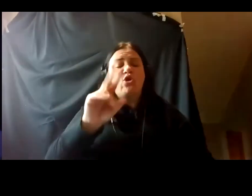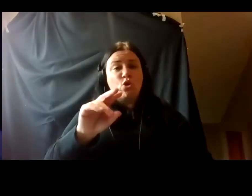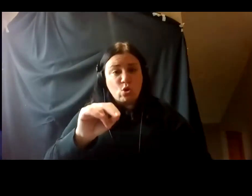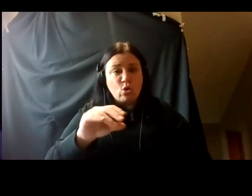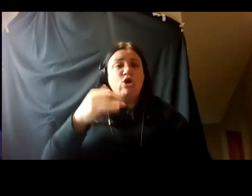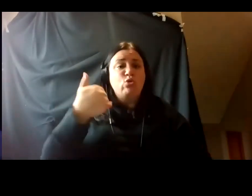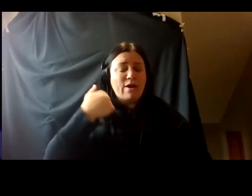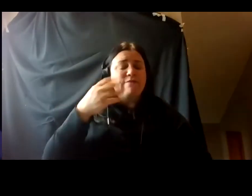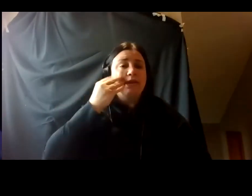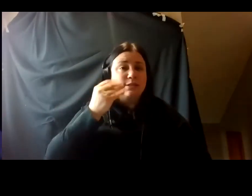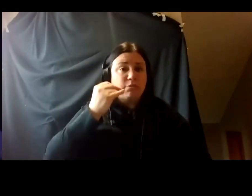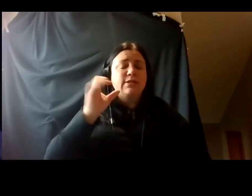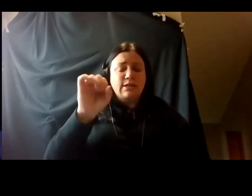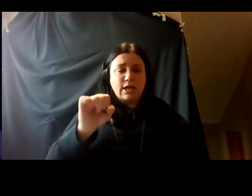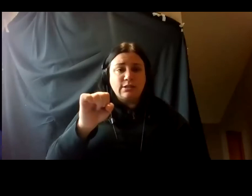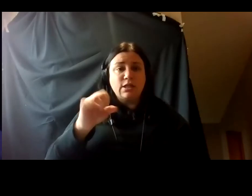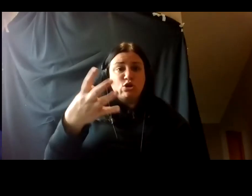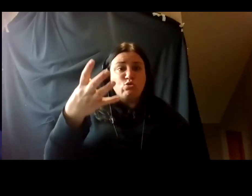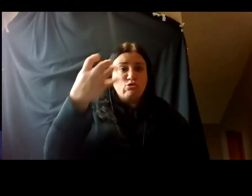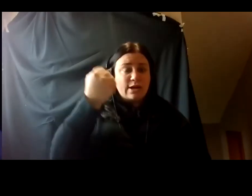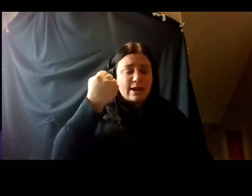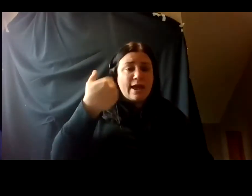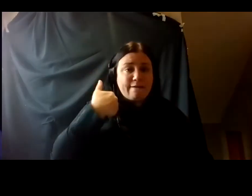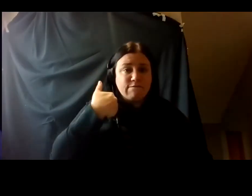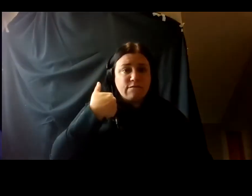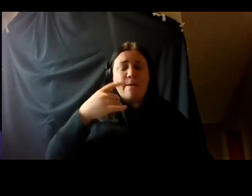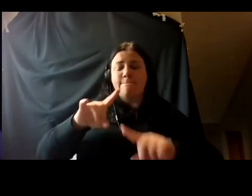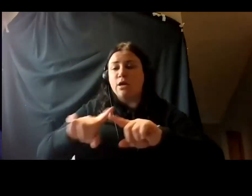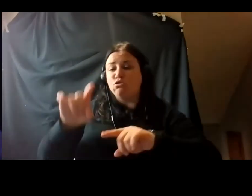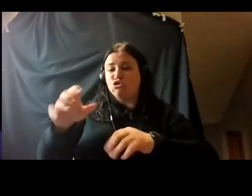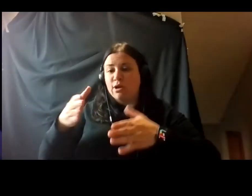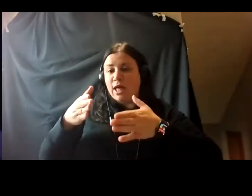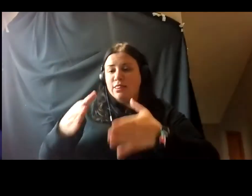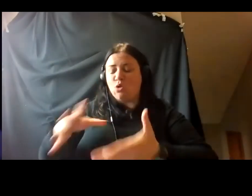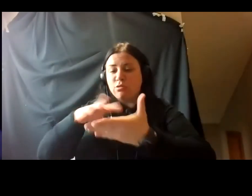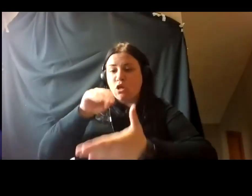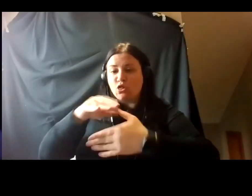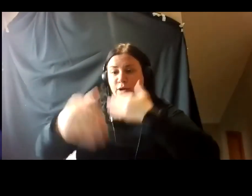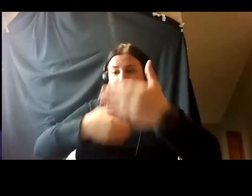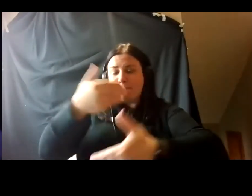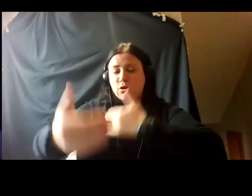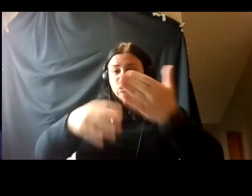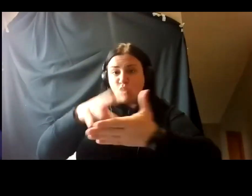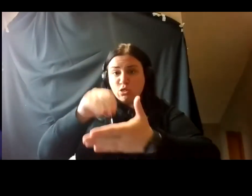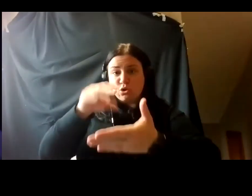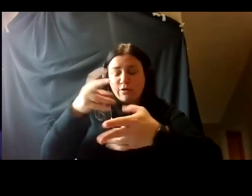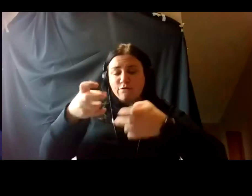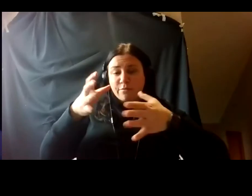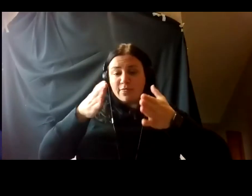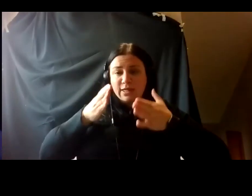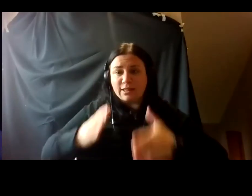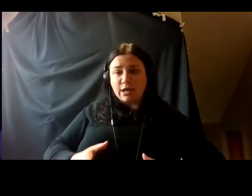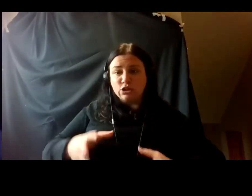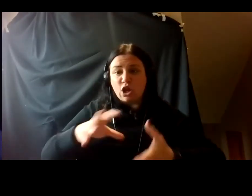experience, what you should hold on to, but you should also allow that learning process to learn from your clients, learn from your peers,